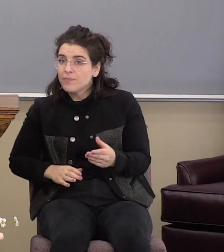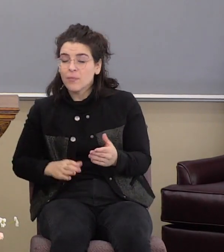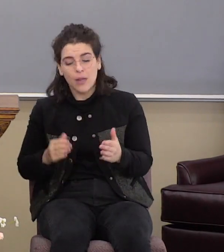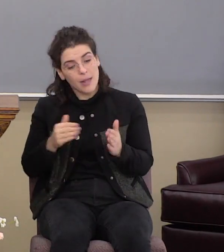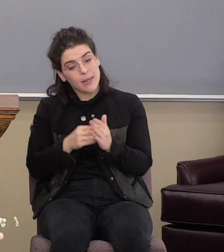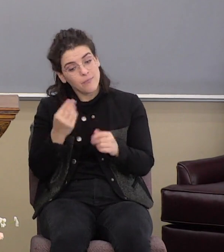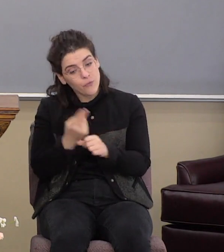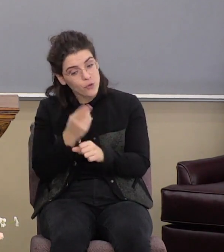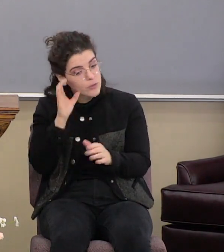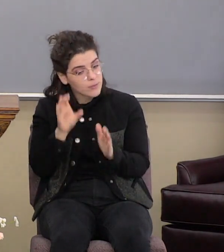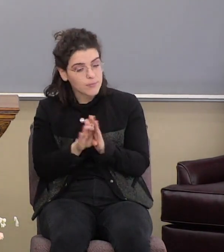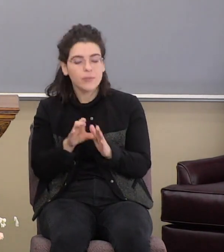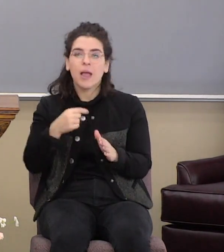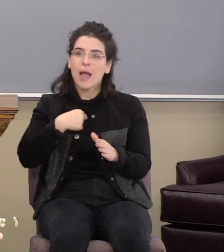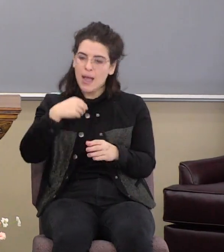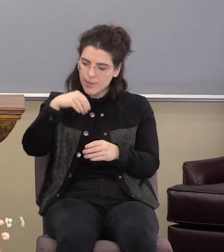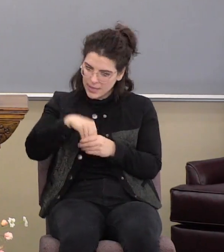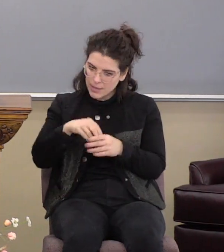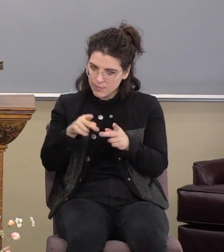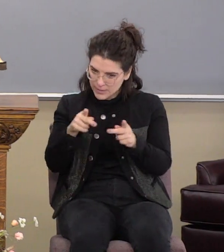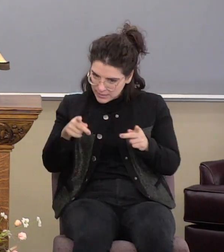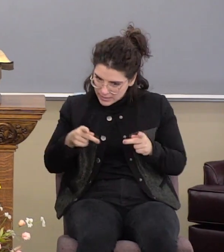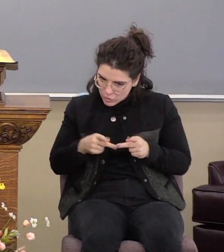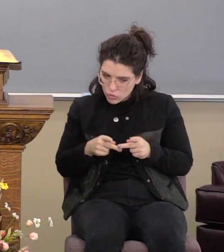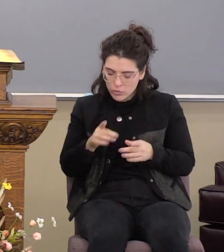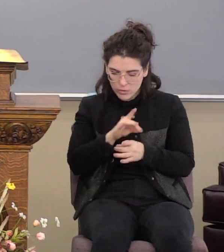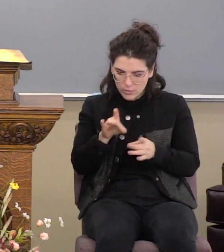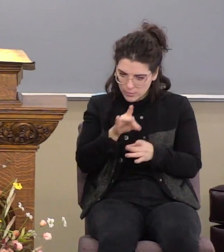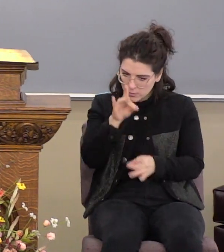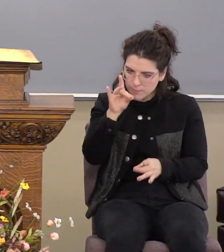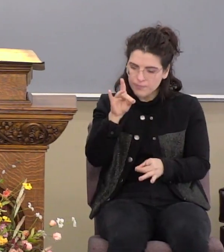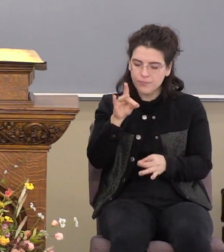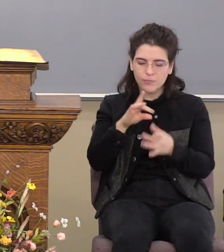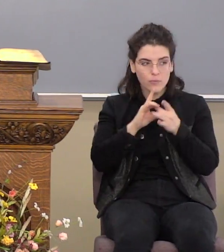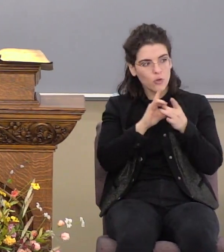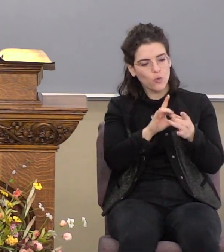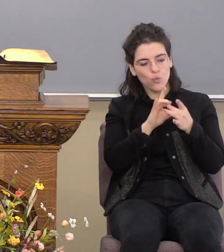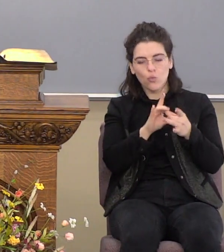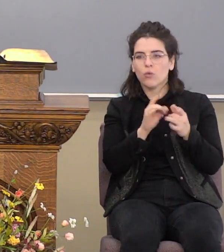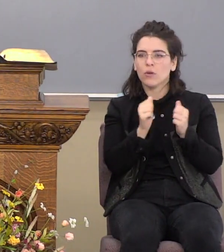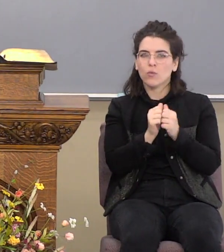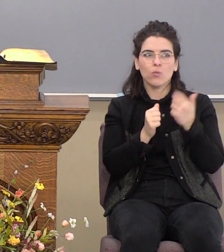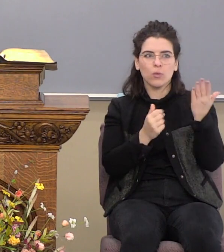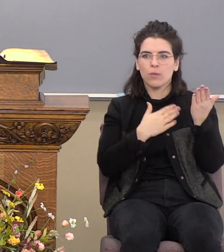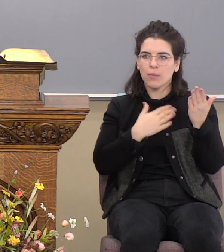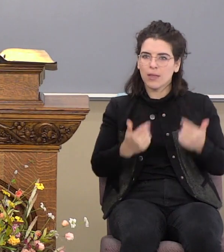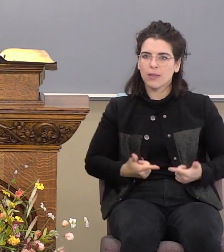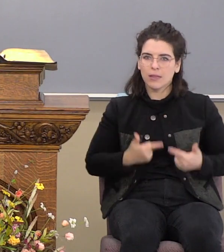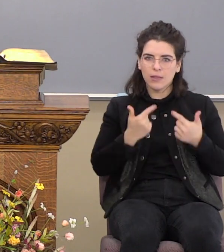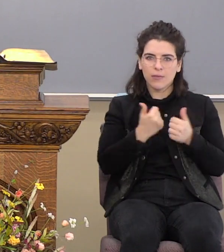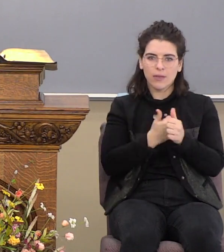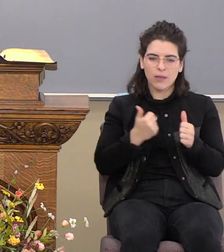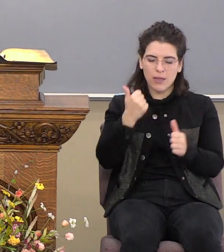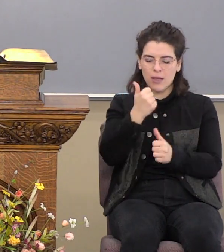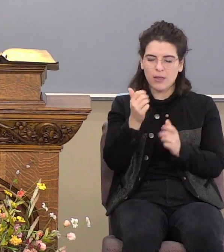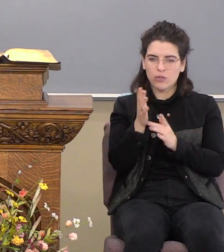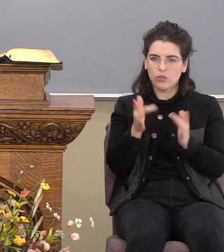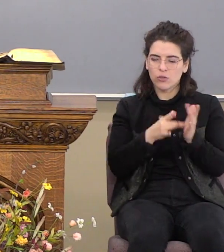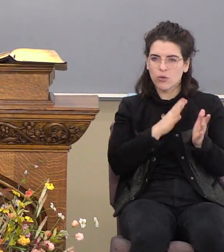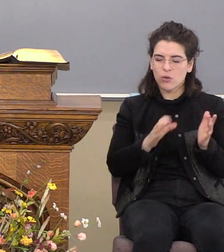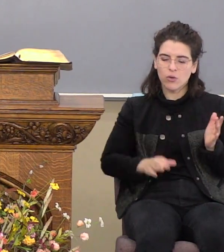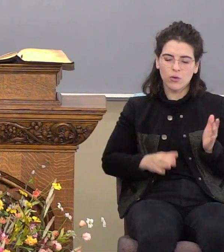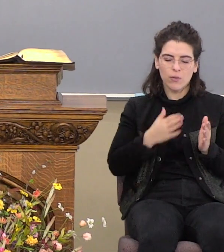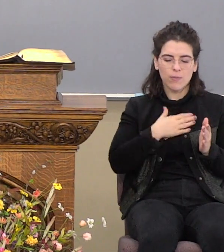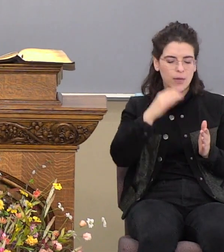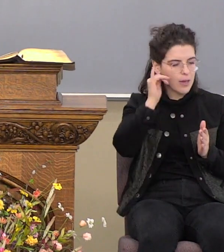using the analogy, I am in positional, spiritual union with my living head, Jesus Christ. My identity